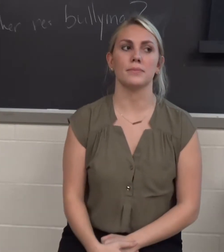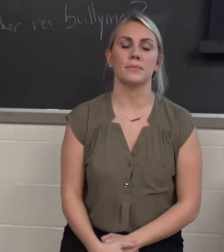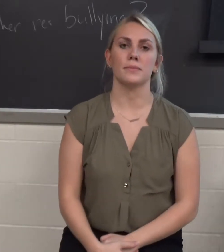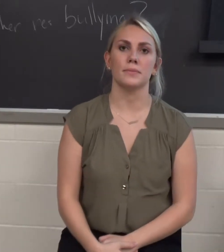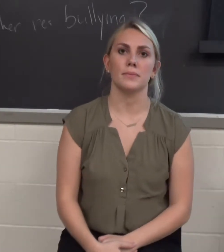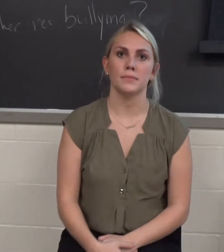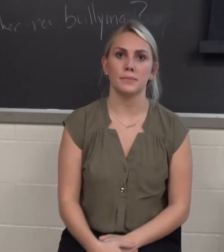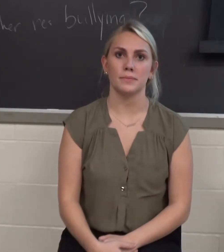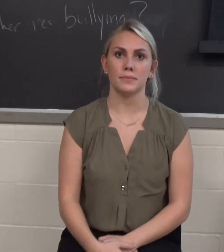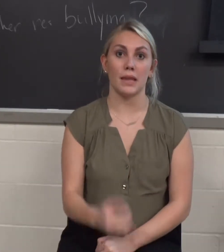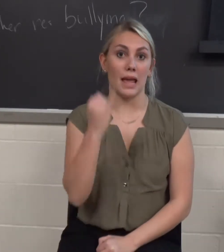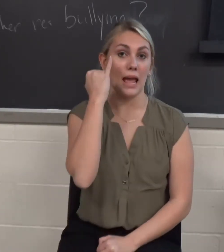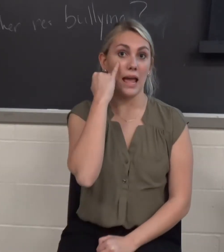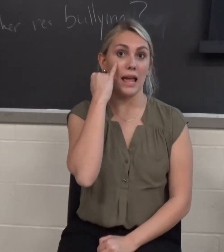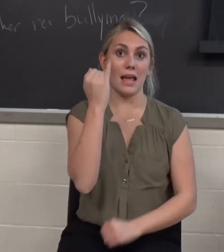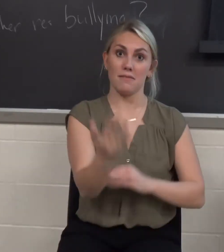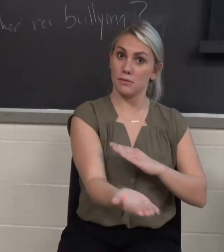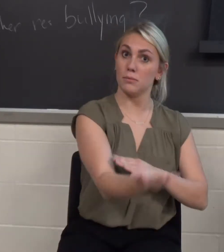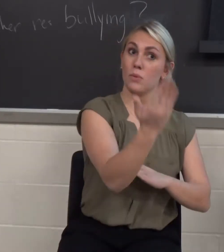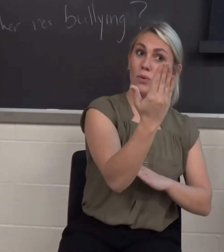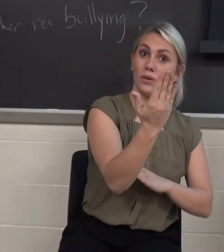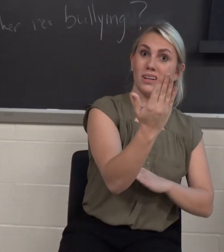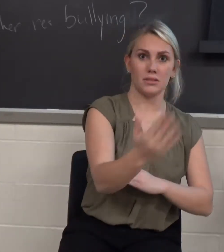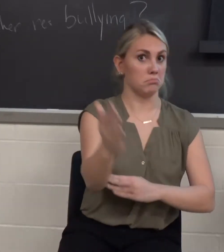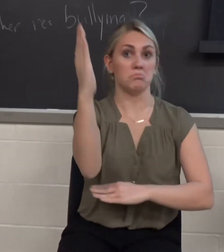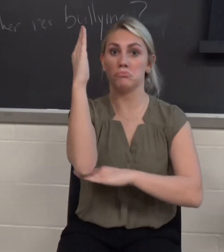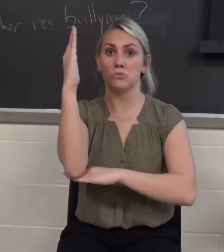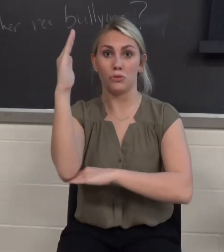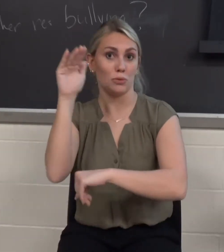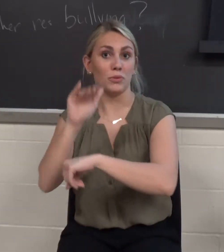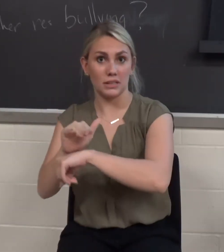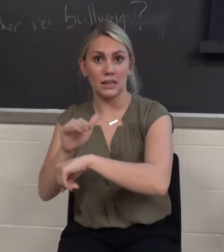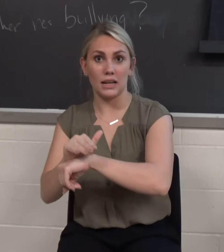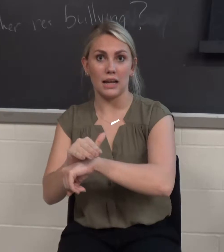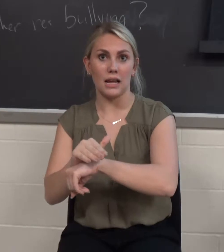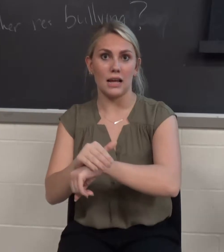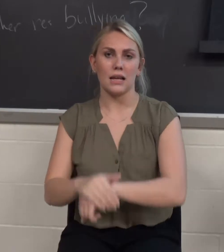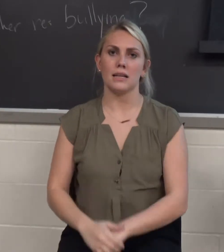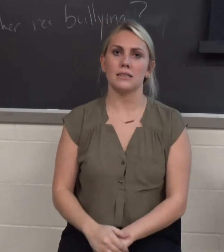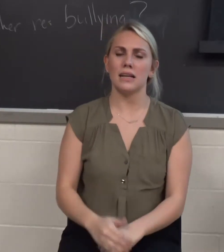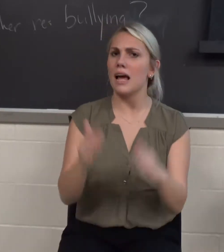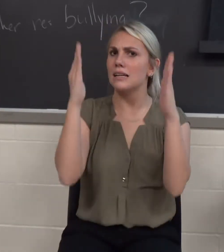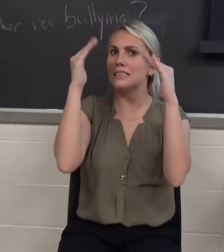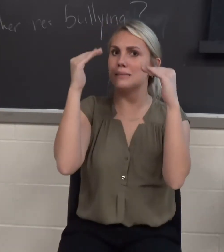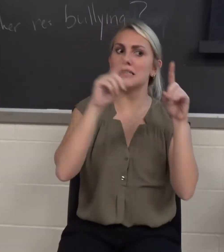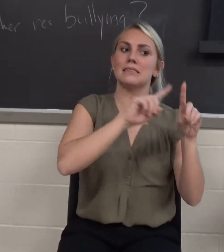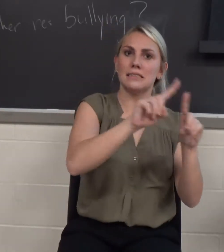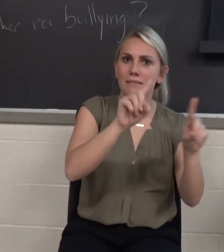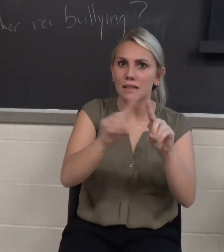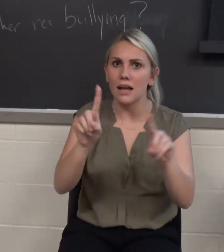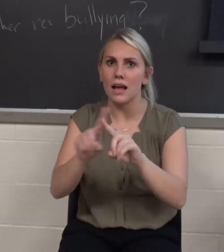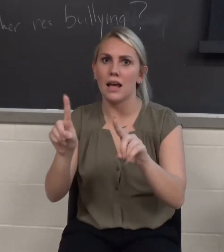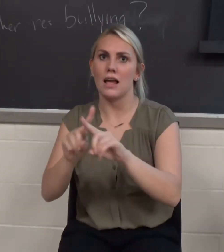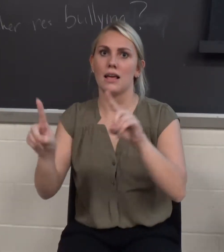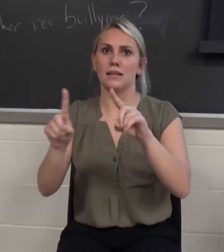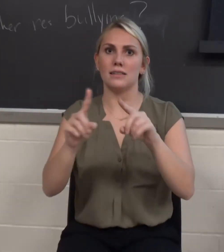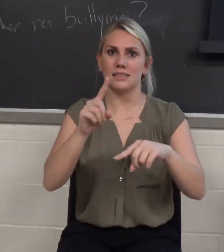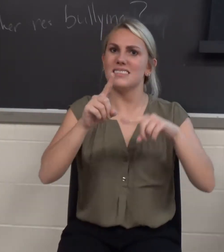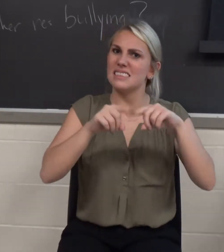If it's in the morning, if it's at noon, if it's at night. We expect different things based on the description of the setting. Weather